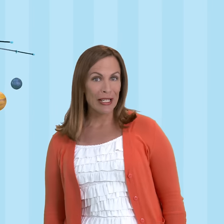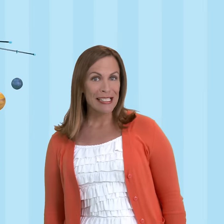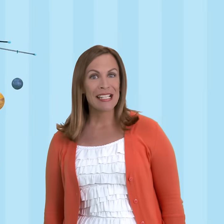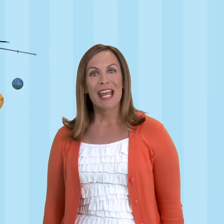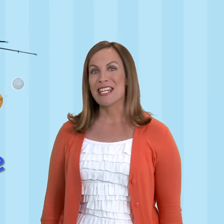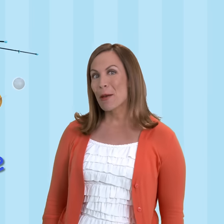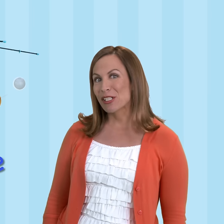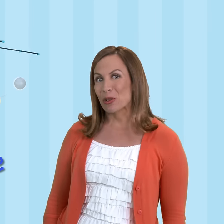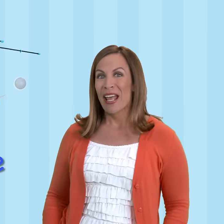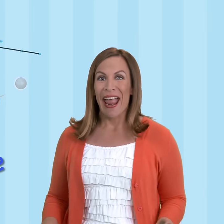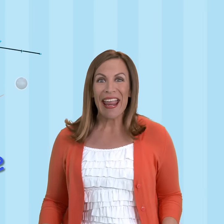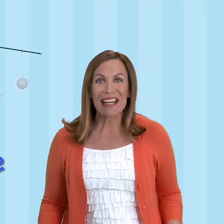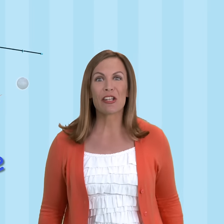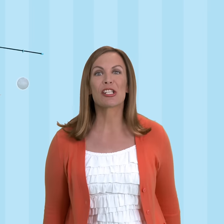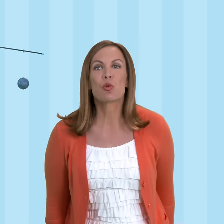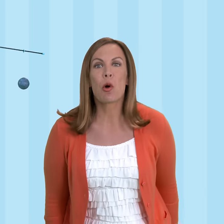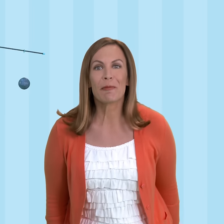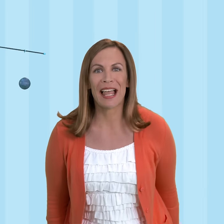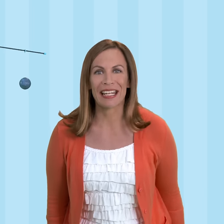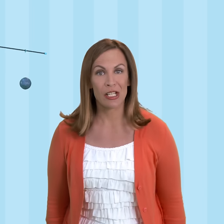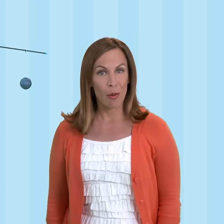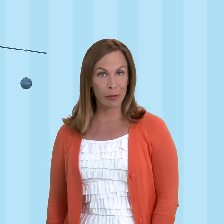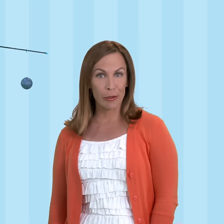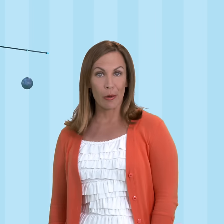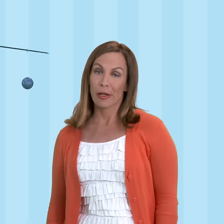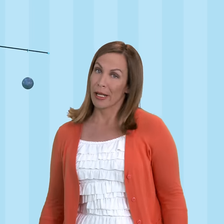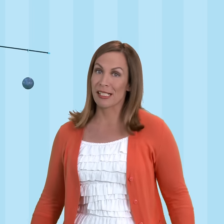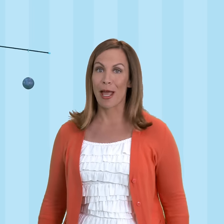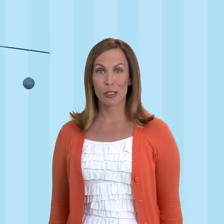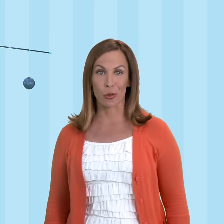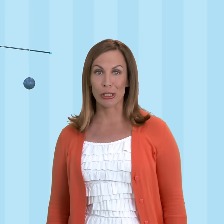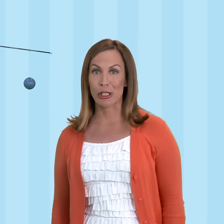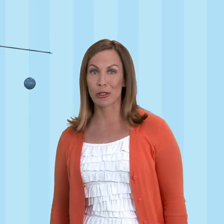Uranus, Neptune, and there's a dwarf planet, Pluto, and some asteroids, too.